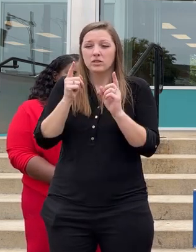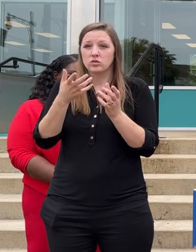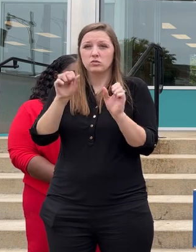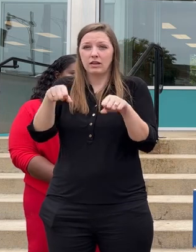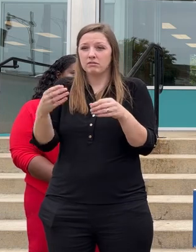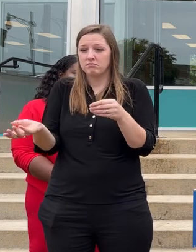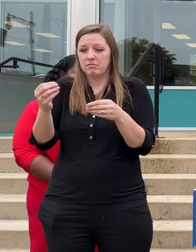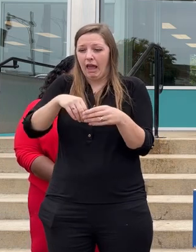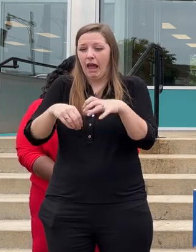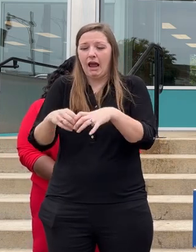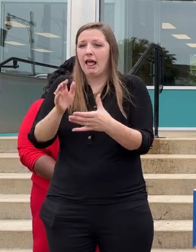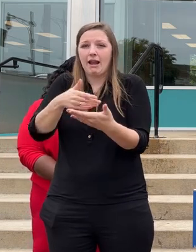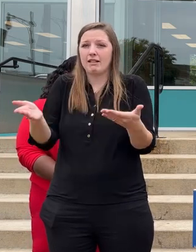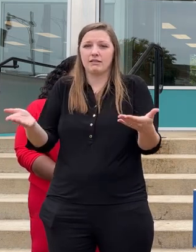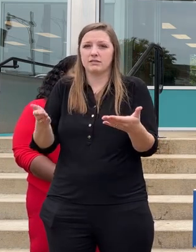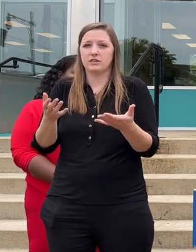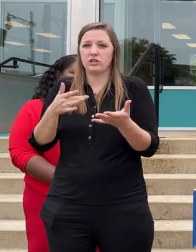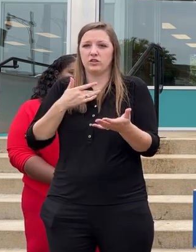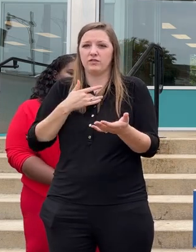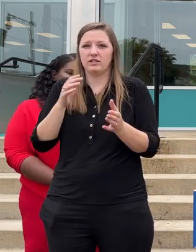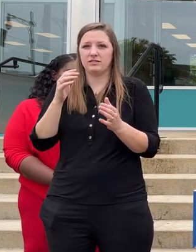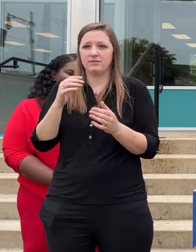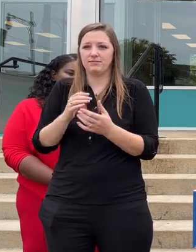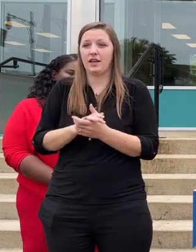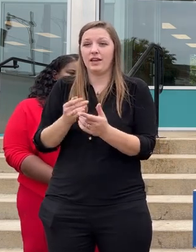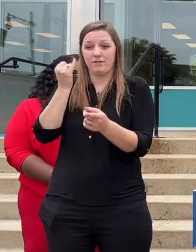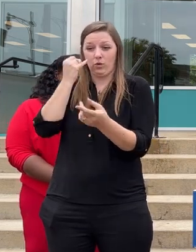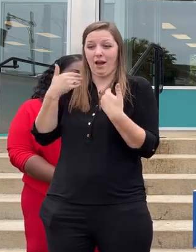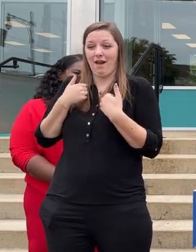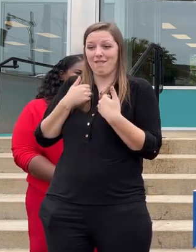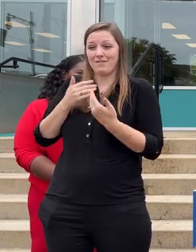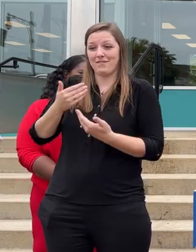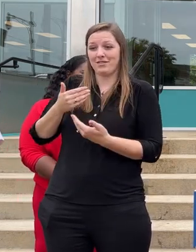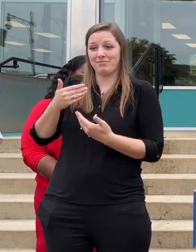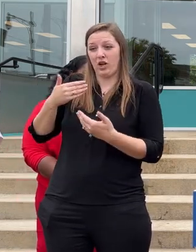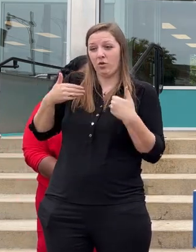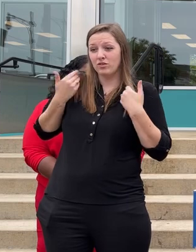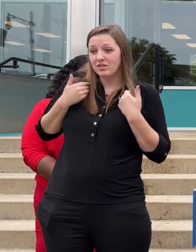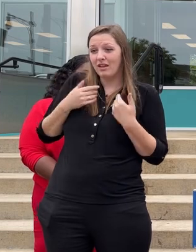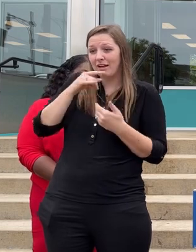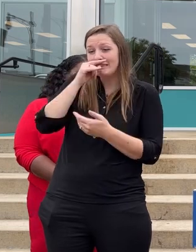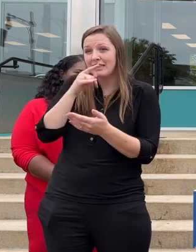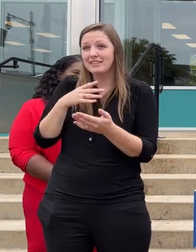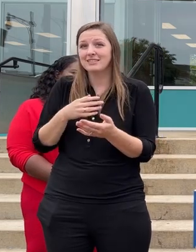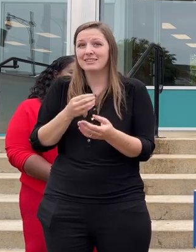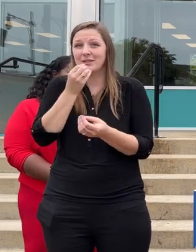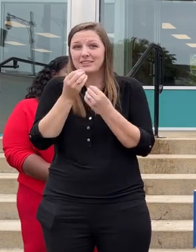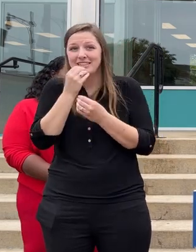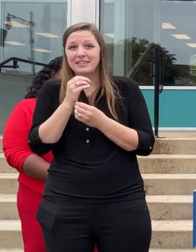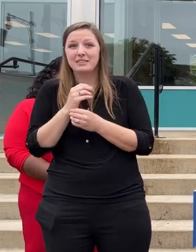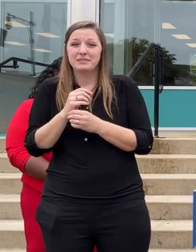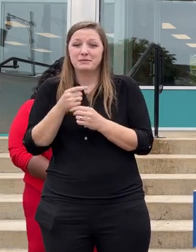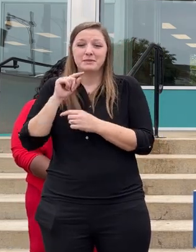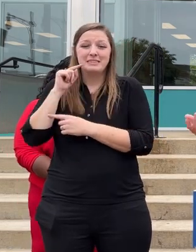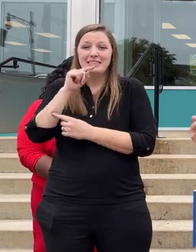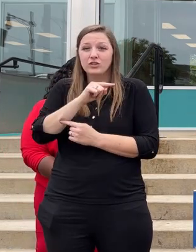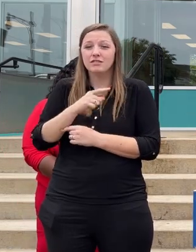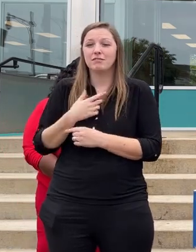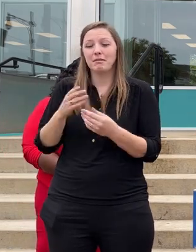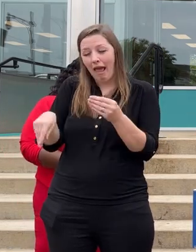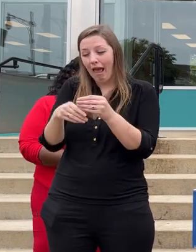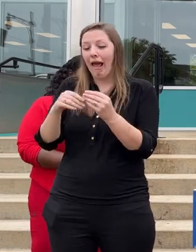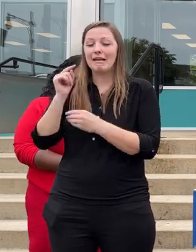that you feel is necessary. If you have little ones like Josiah, and you know that they like eating particular cereal, you might want to put